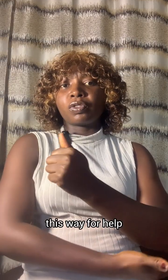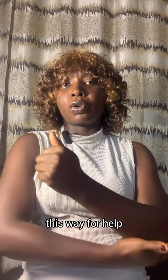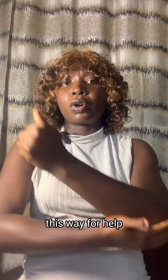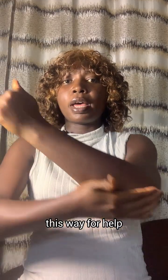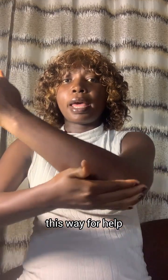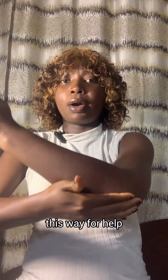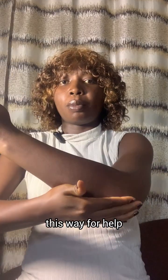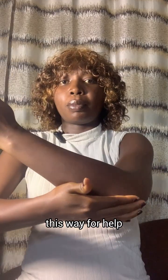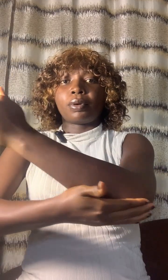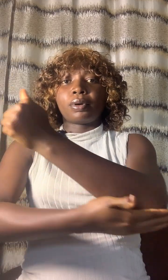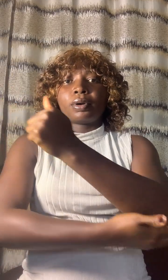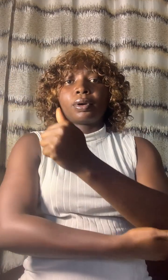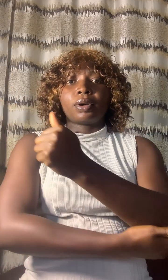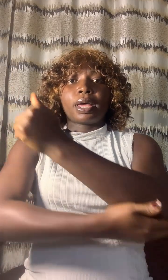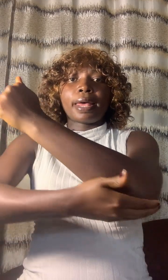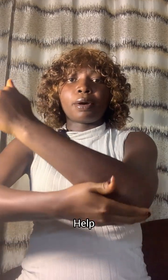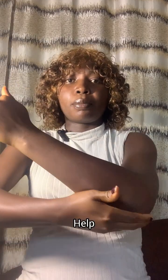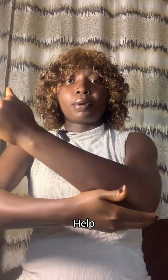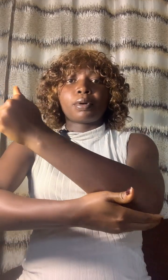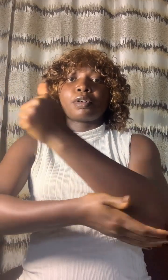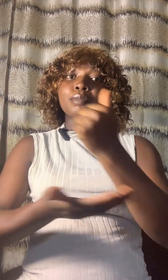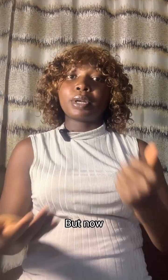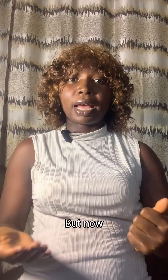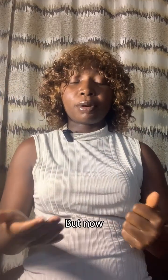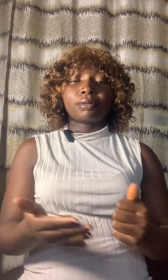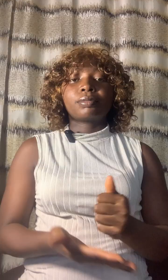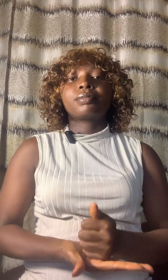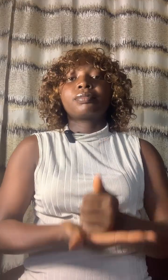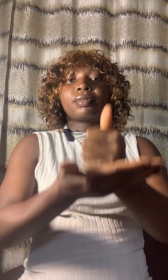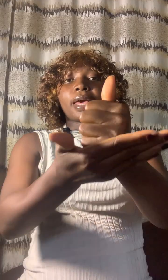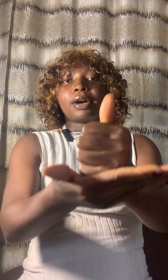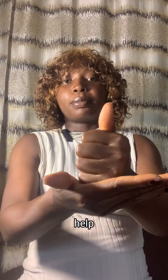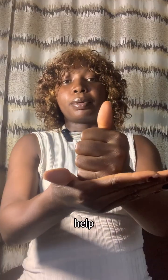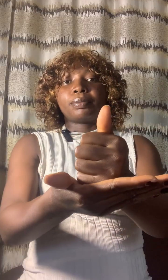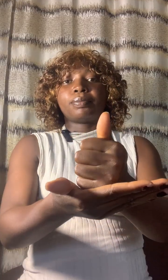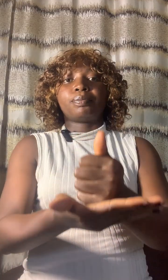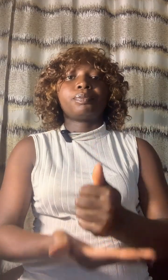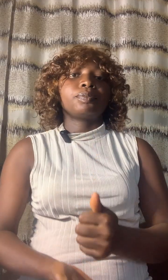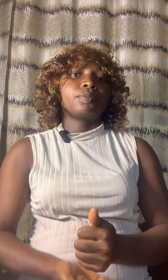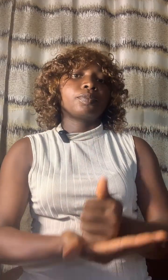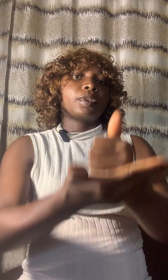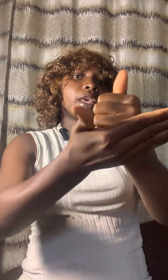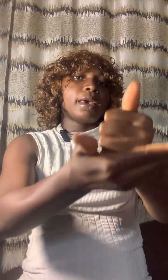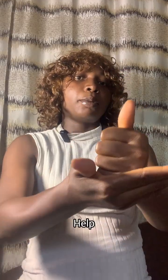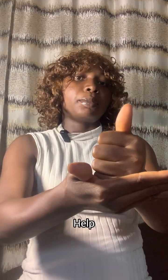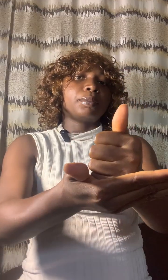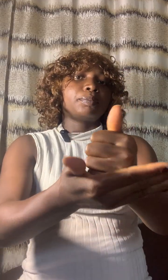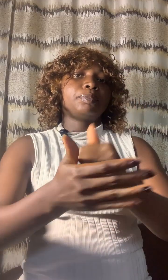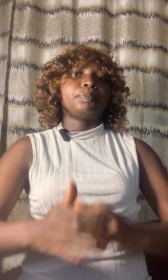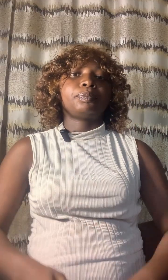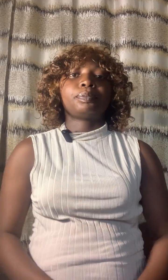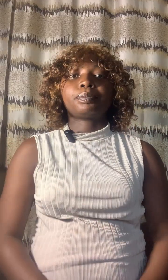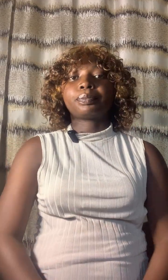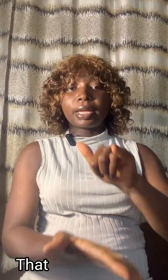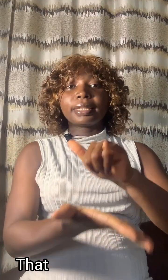for help, help. But now, help, help.